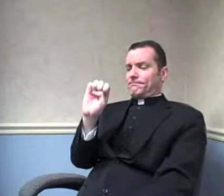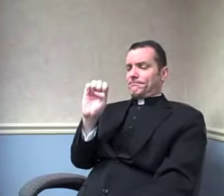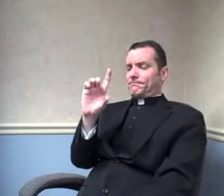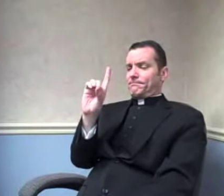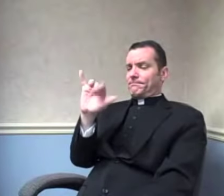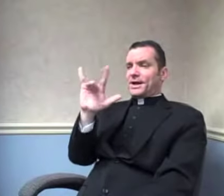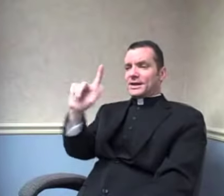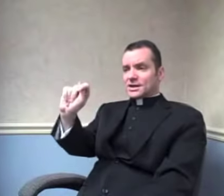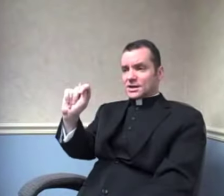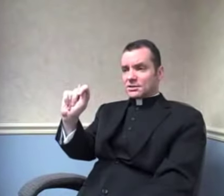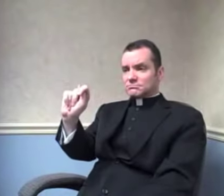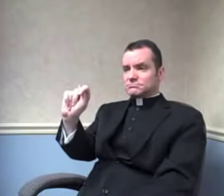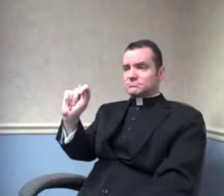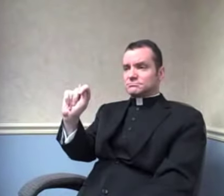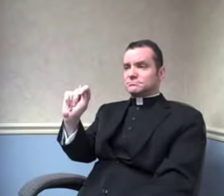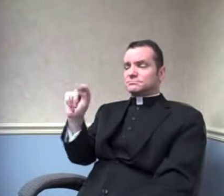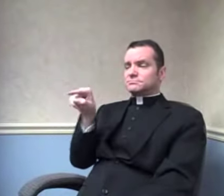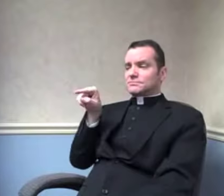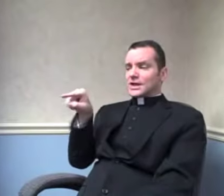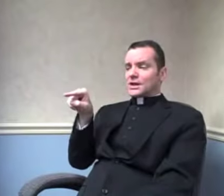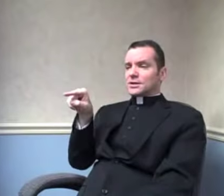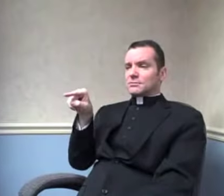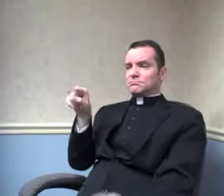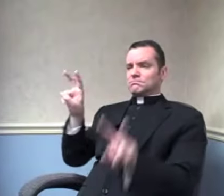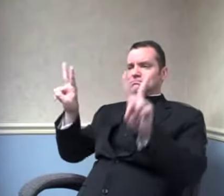For example, Pope Benedict,